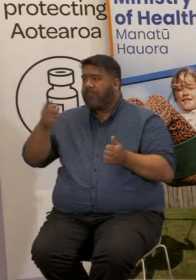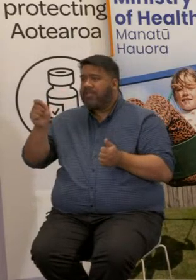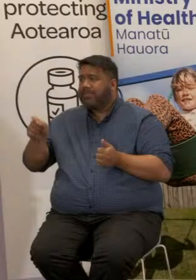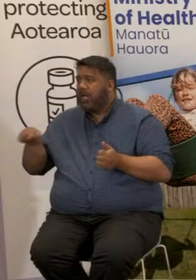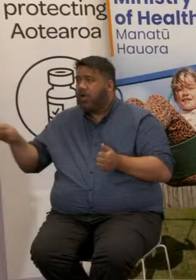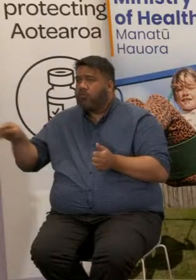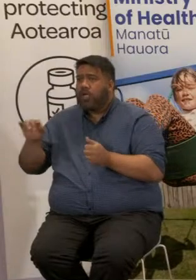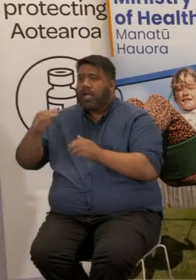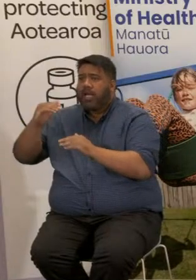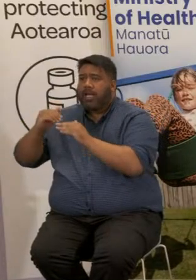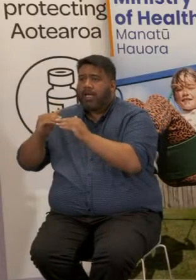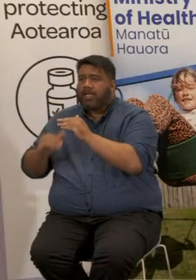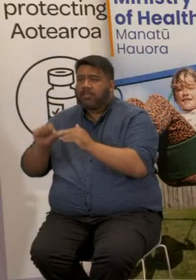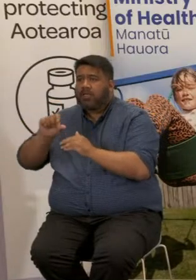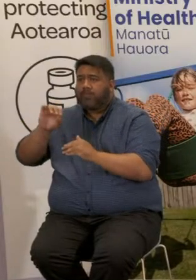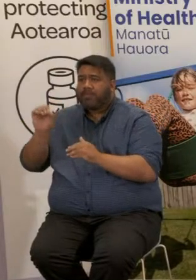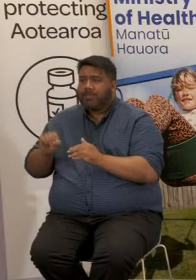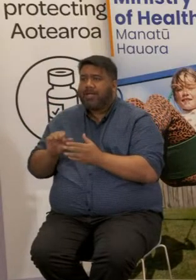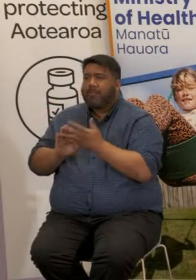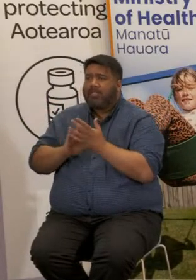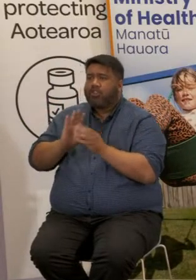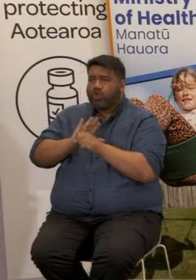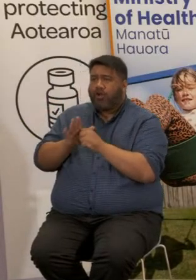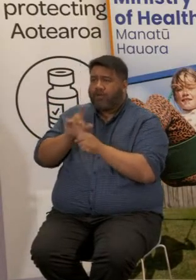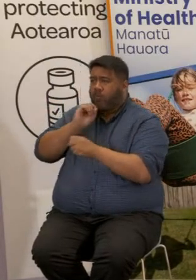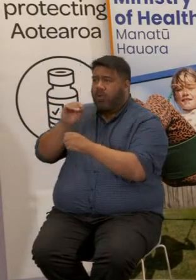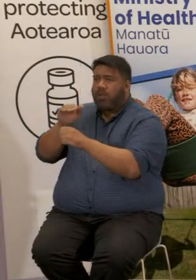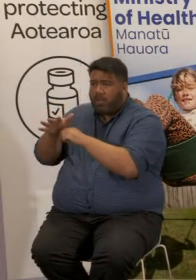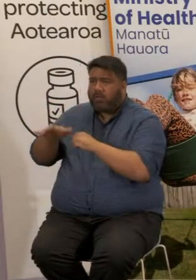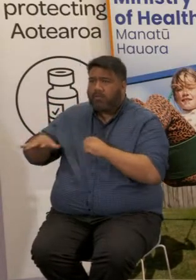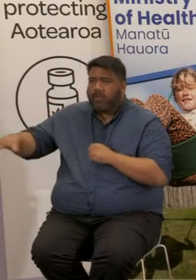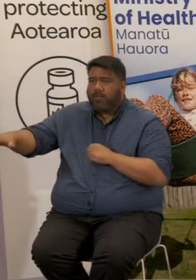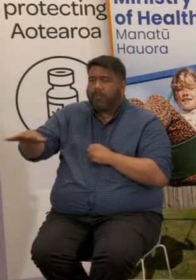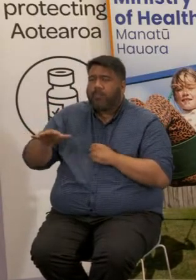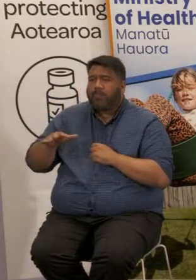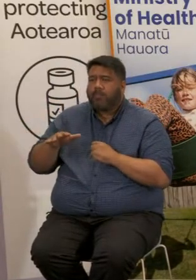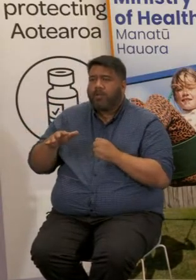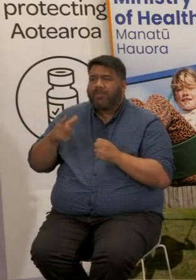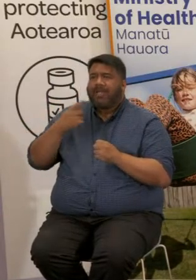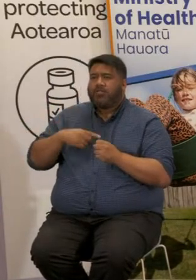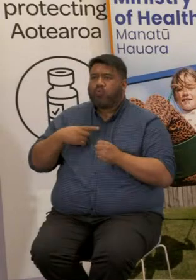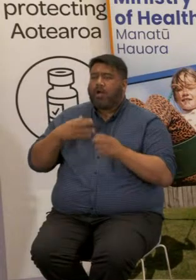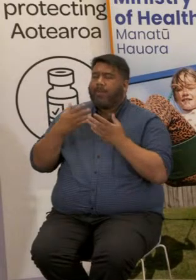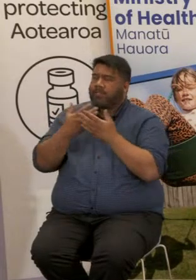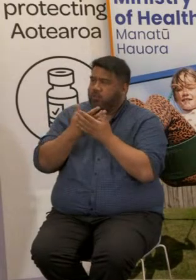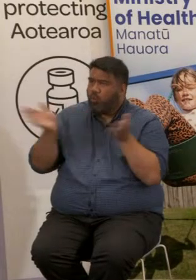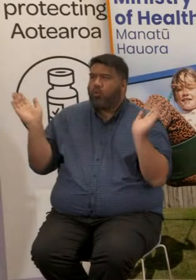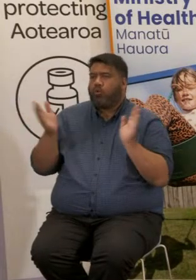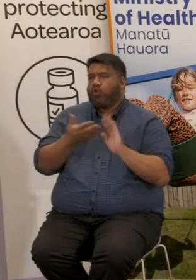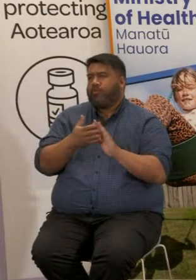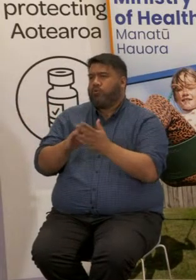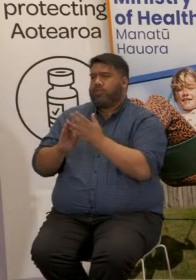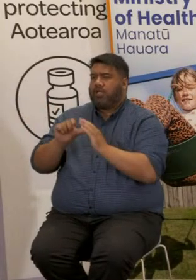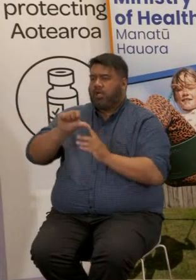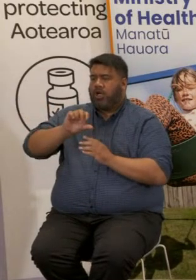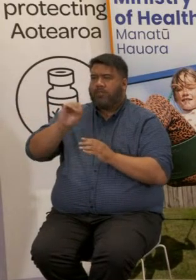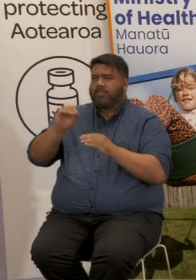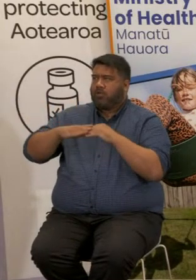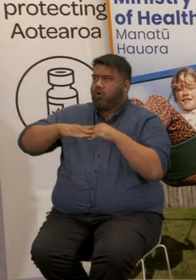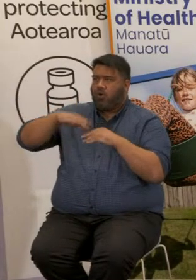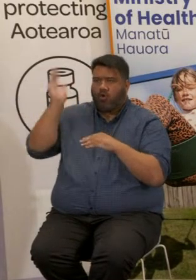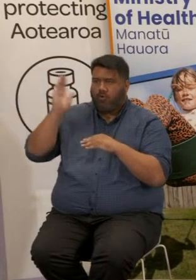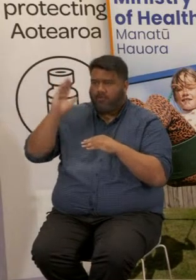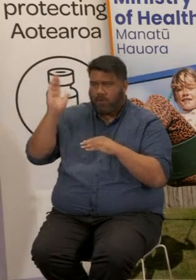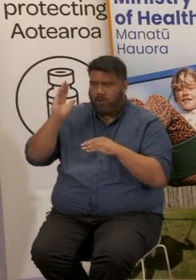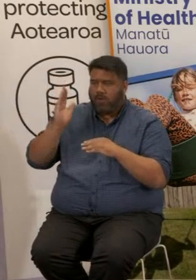find them. So the importance of getting coverage across the population. So 90% higher, you know, let's go for it, but